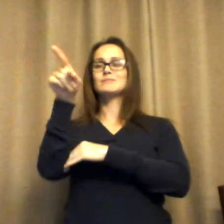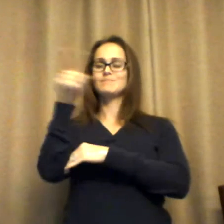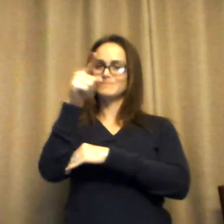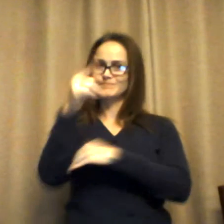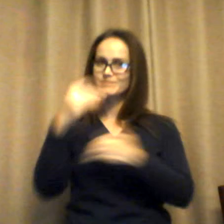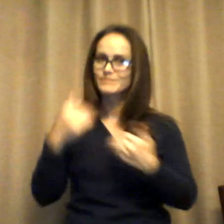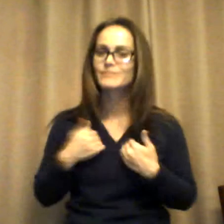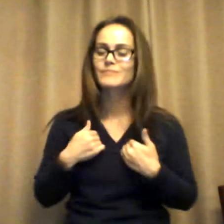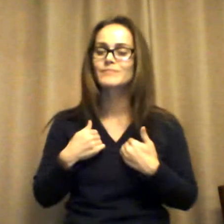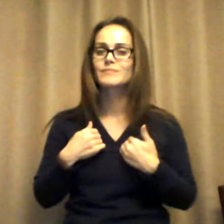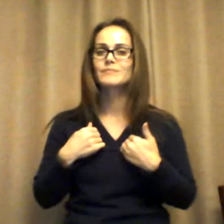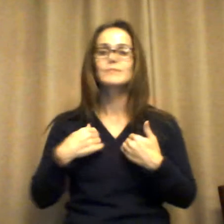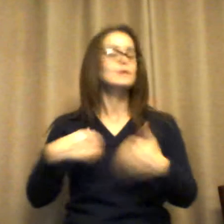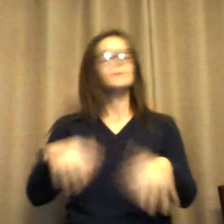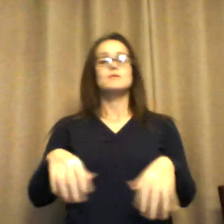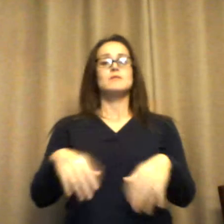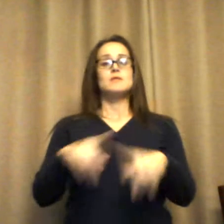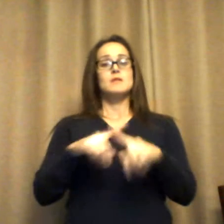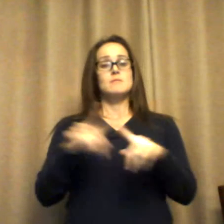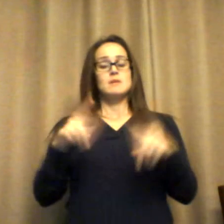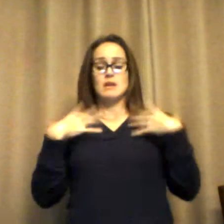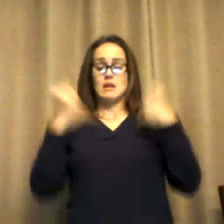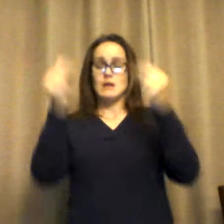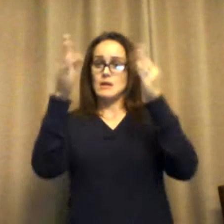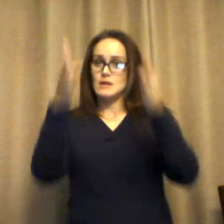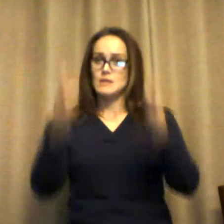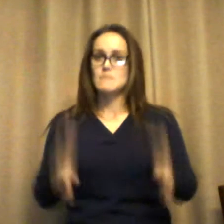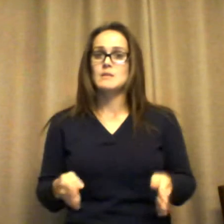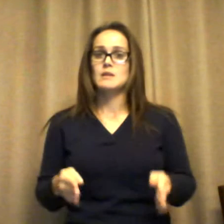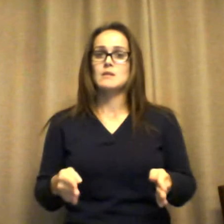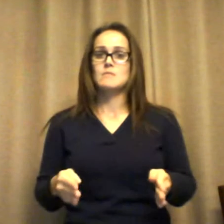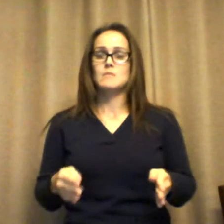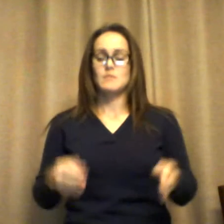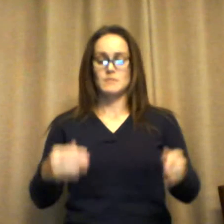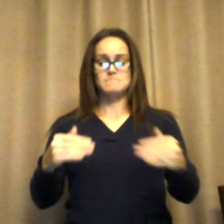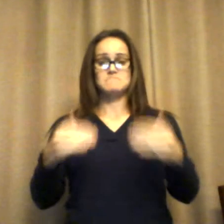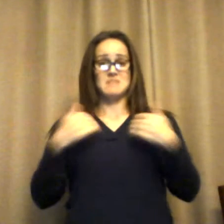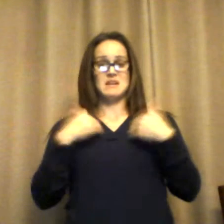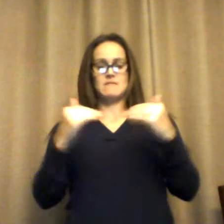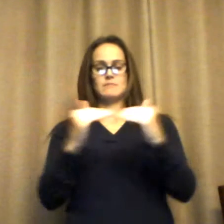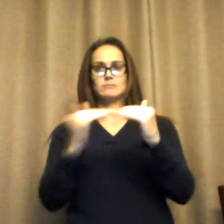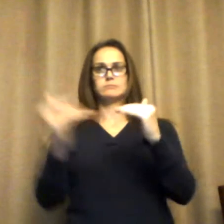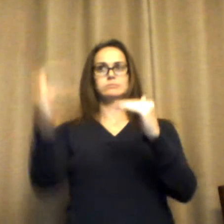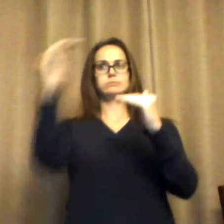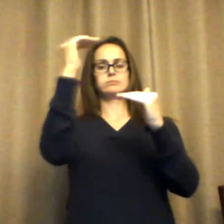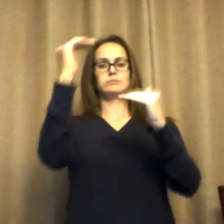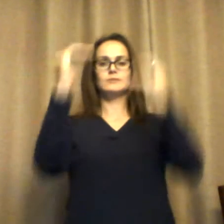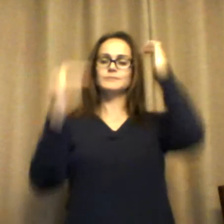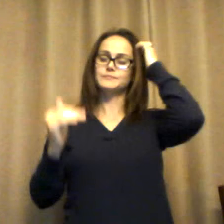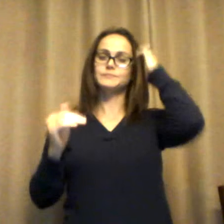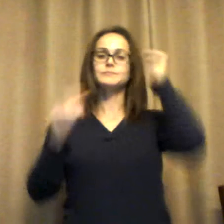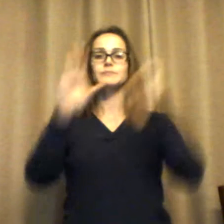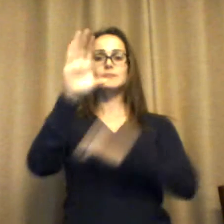the 500 to 1500 in a healthy person. An extremely low CD4 count means